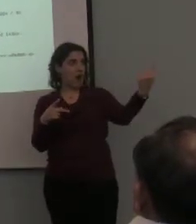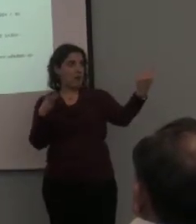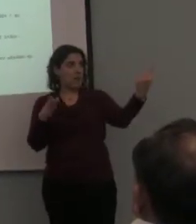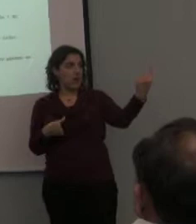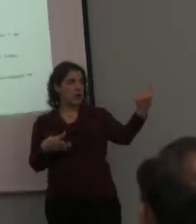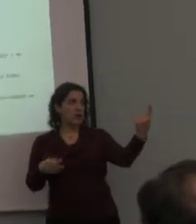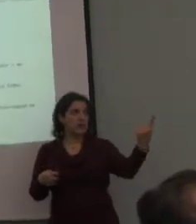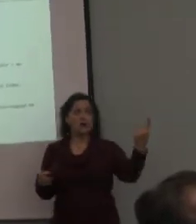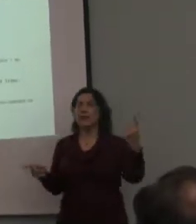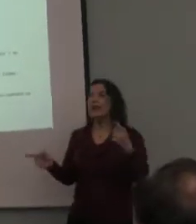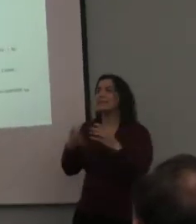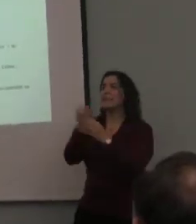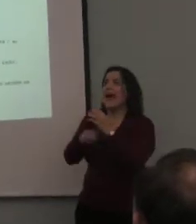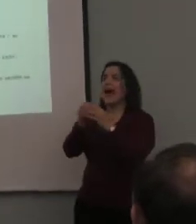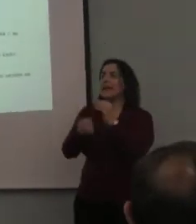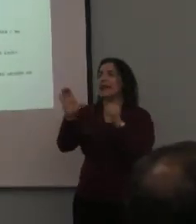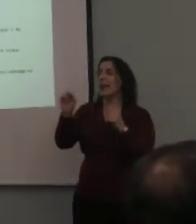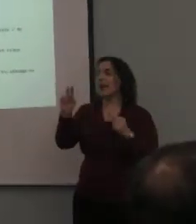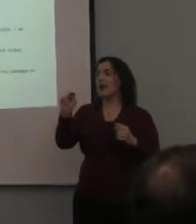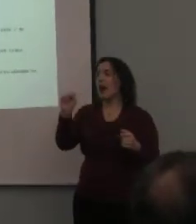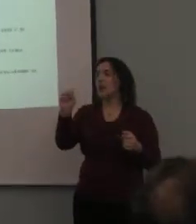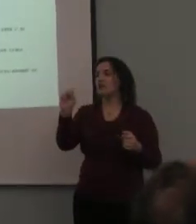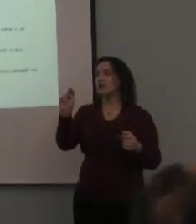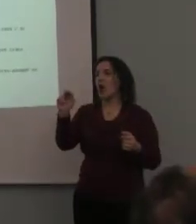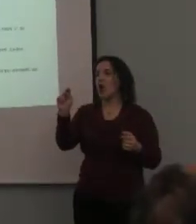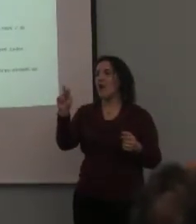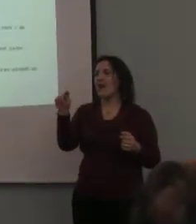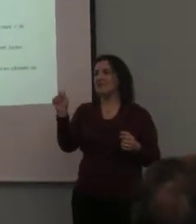It's lacking consonants.